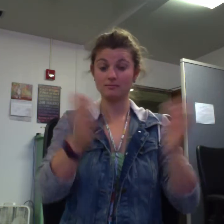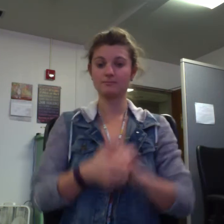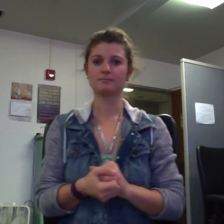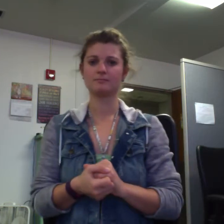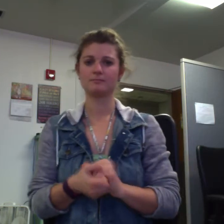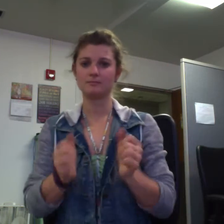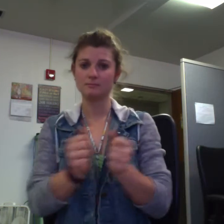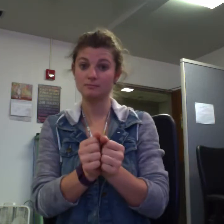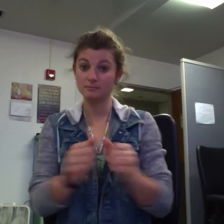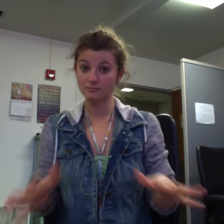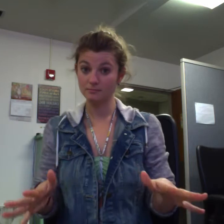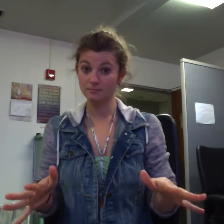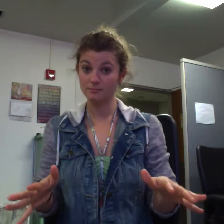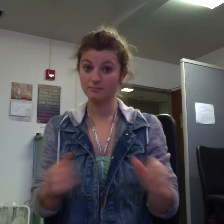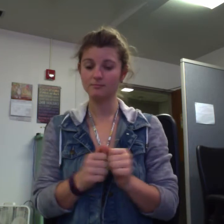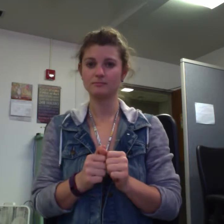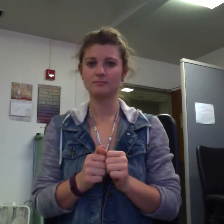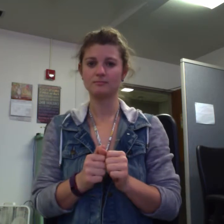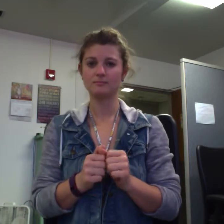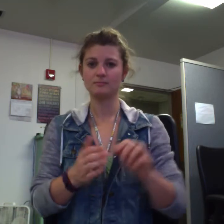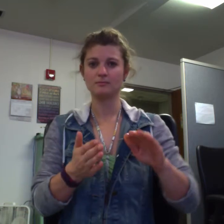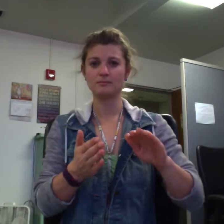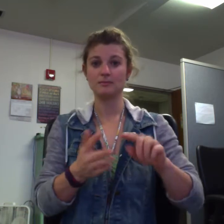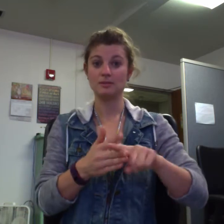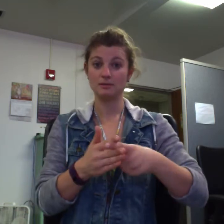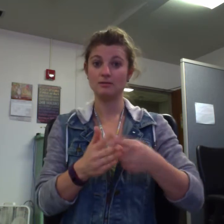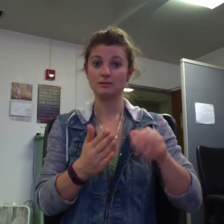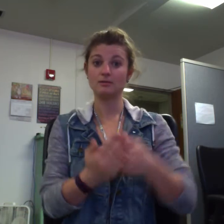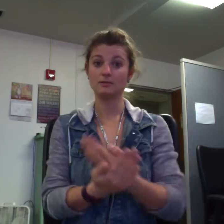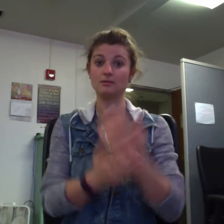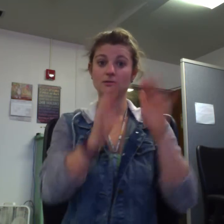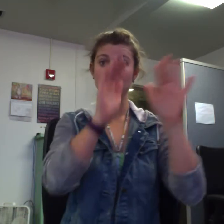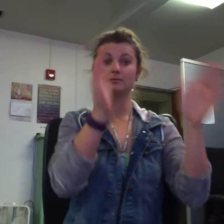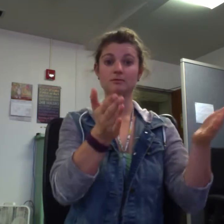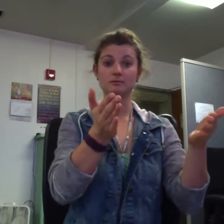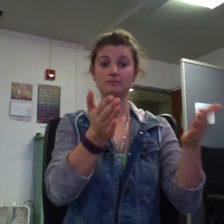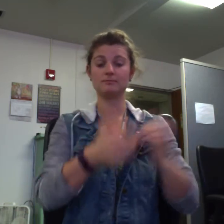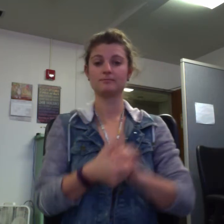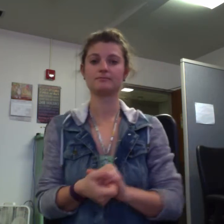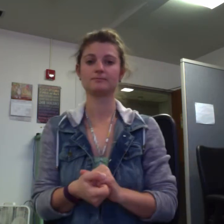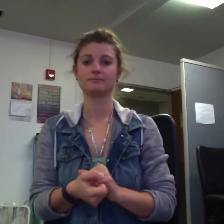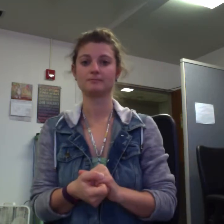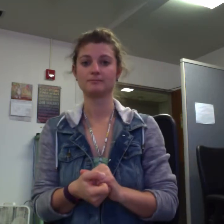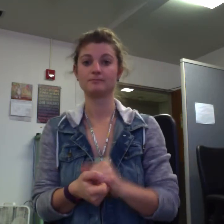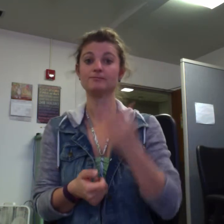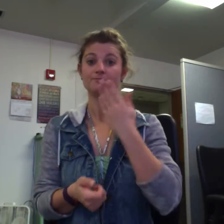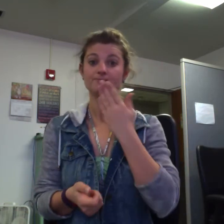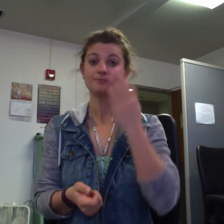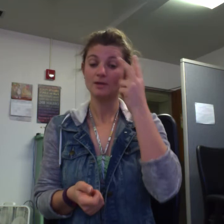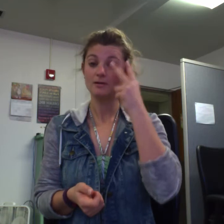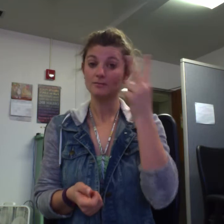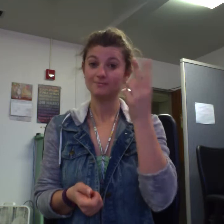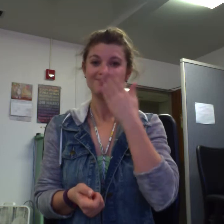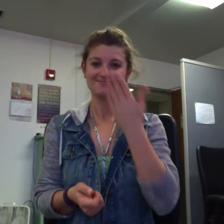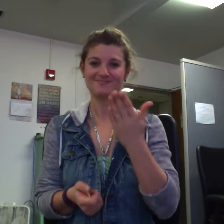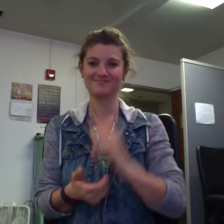without, which also starts a new chunk. So this is looking pretty good. And